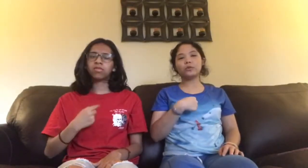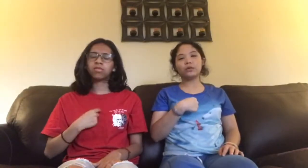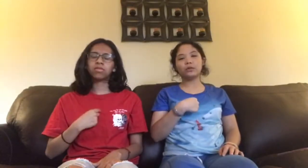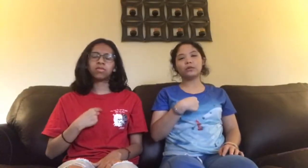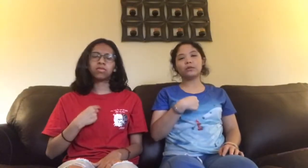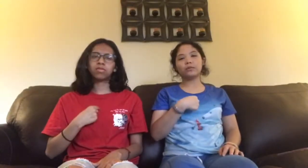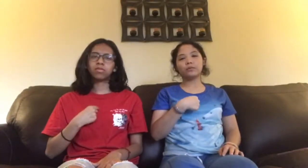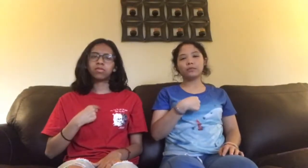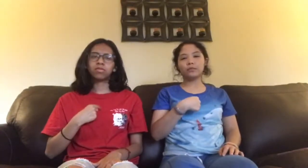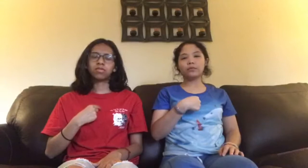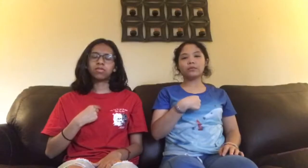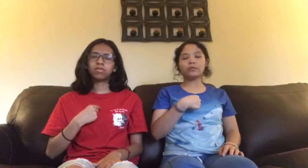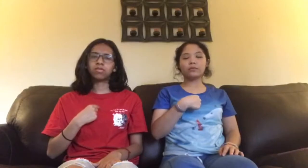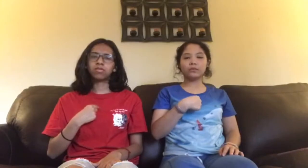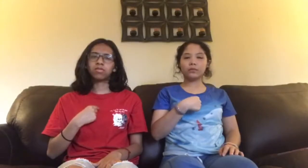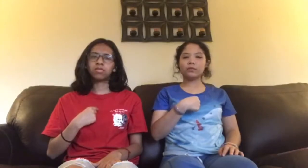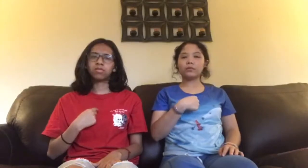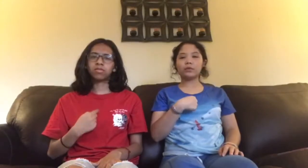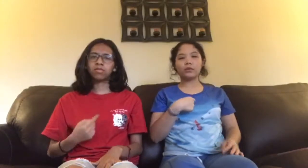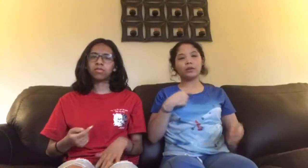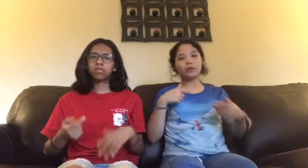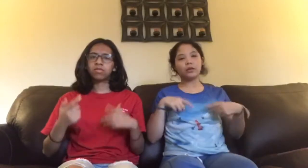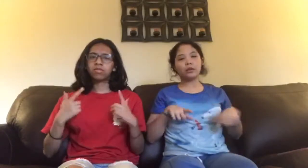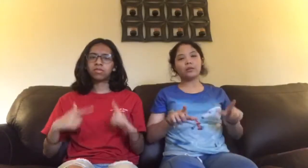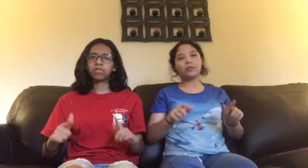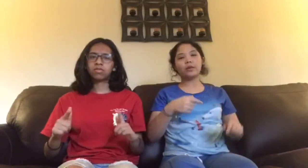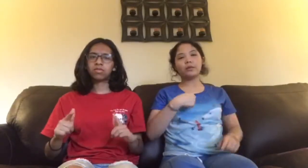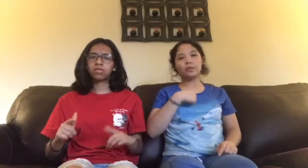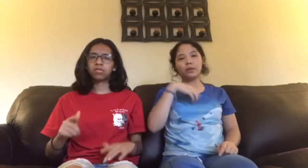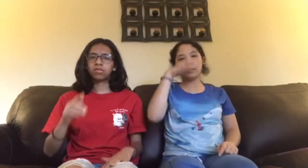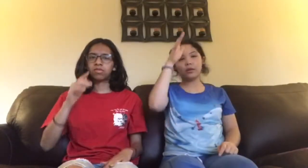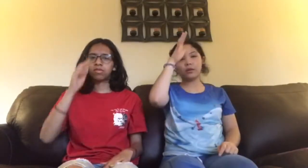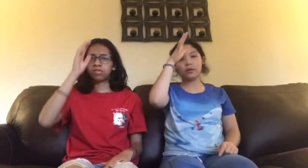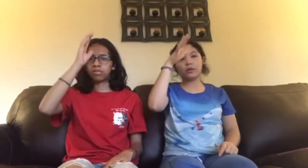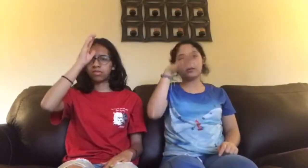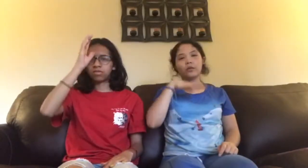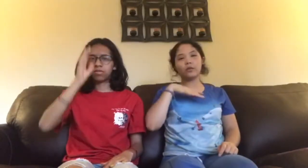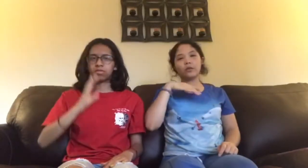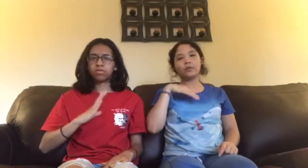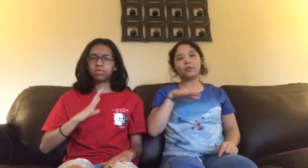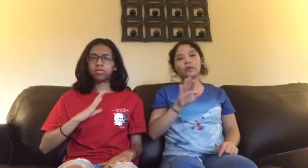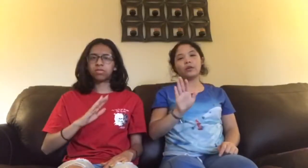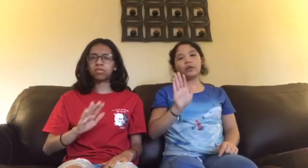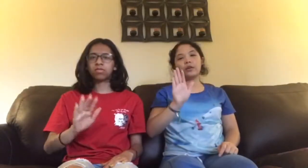me You let me be your friend